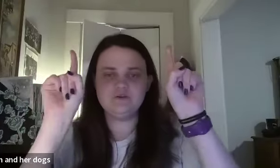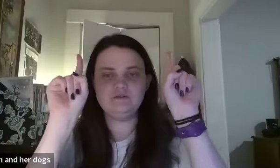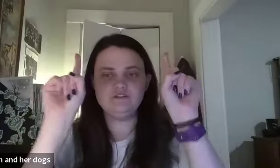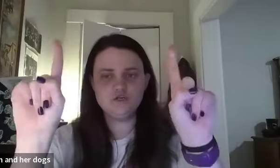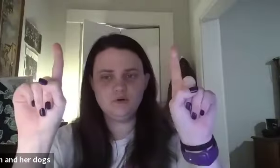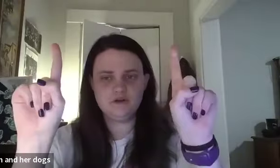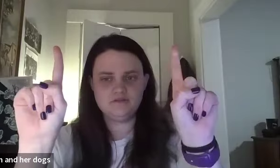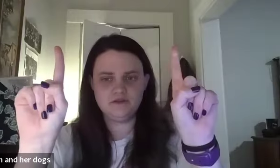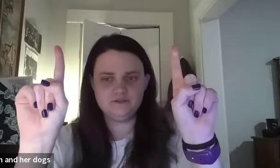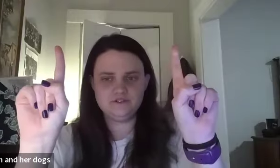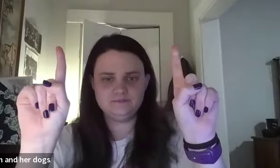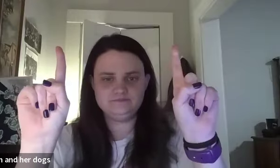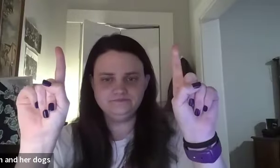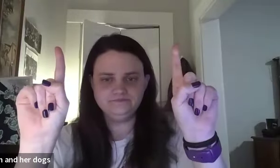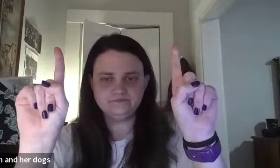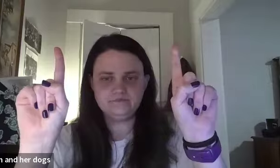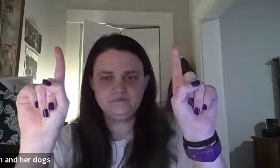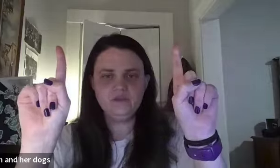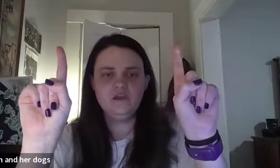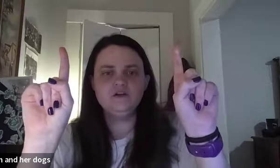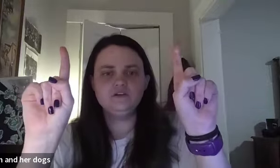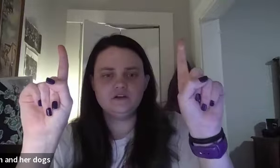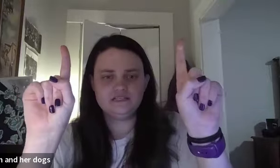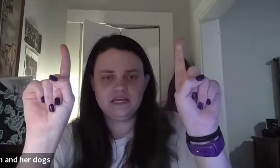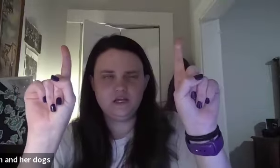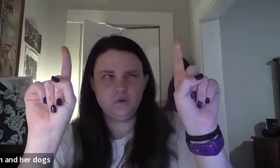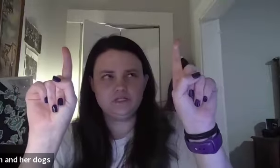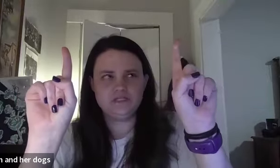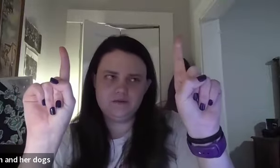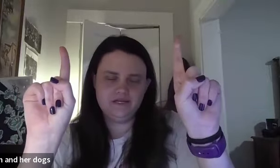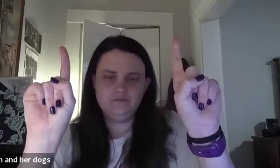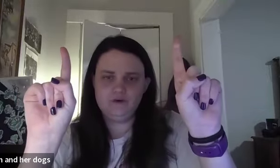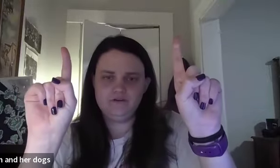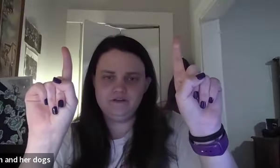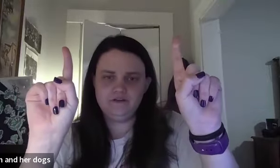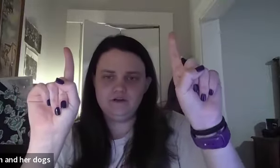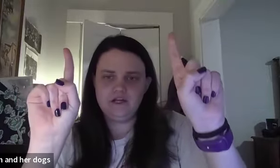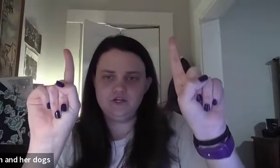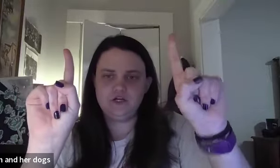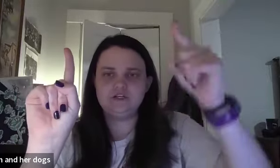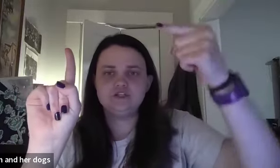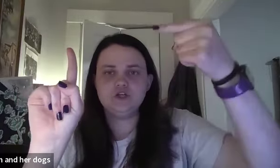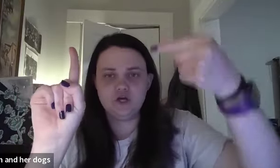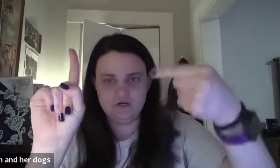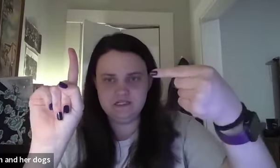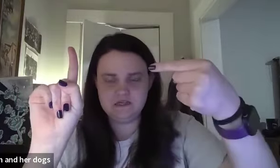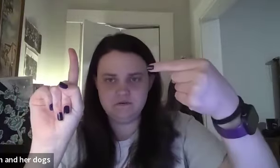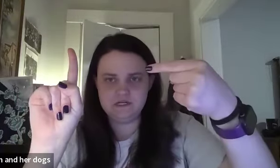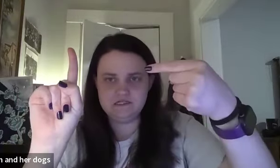you have 2 pointer fingers. You're going to take your dominant pointer finger and you're going to turn it